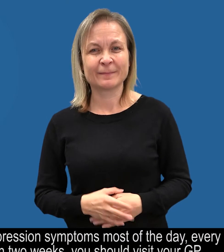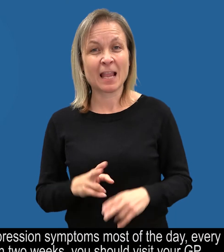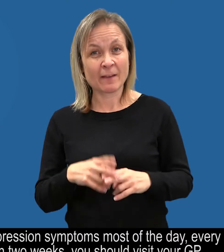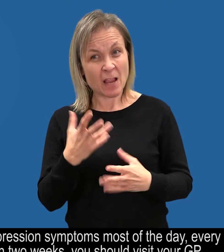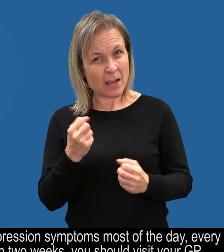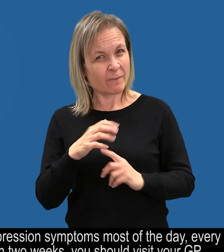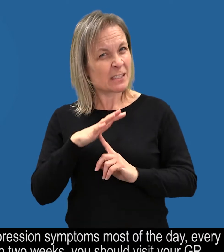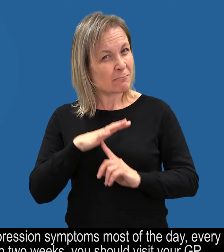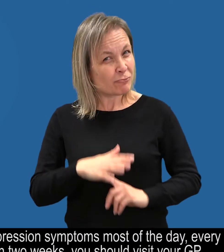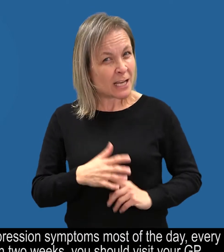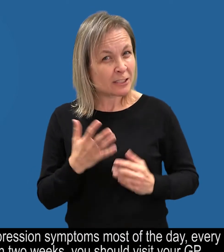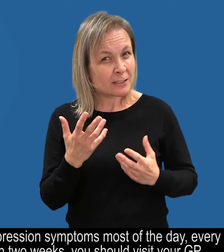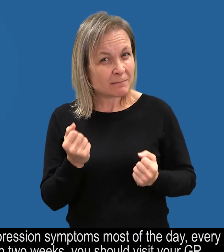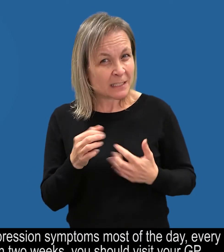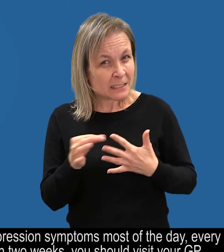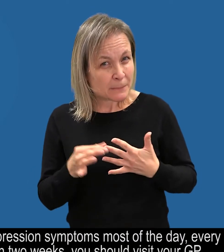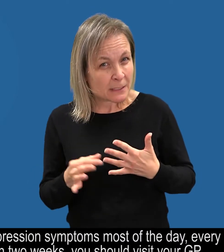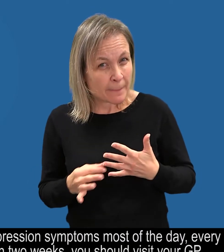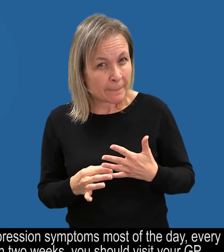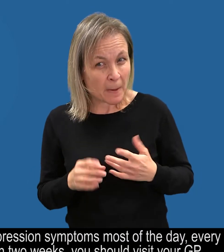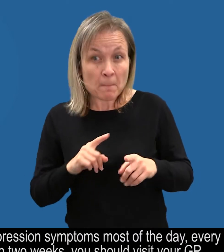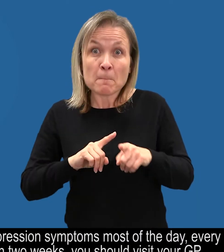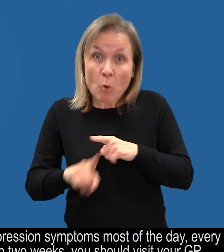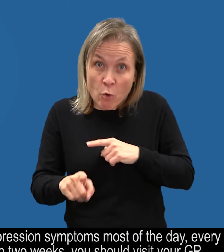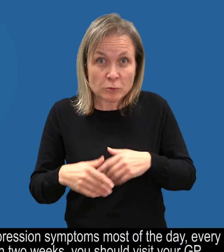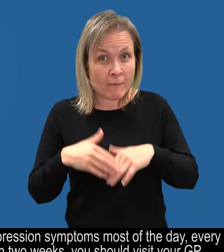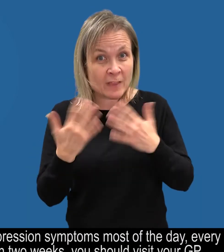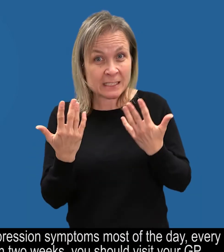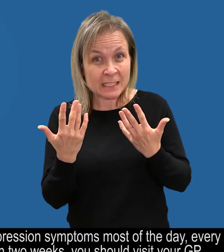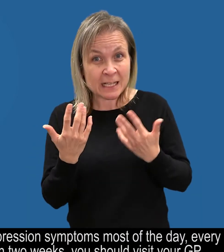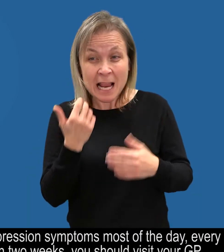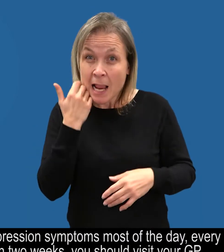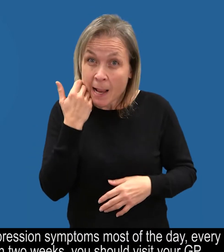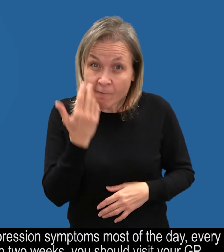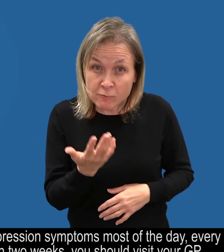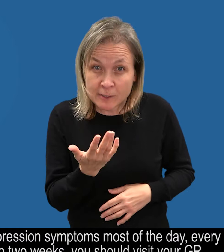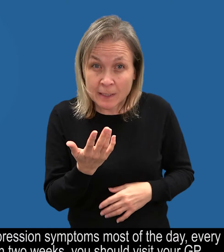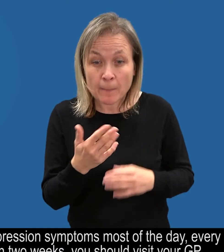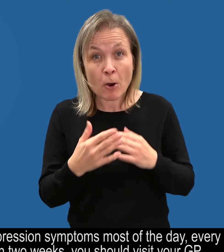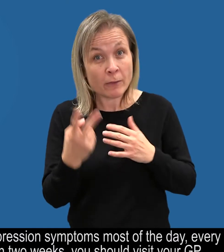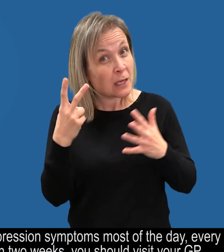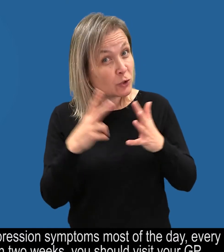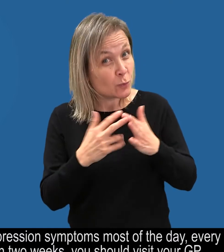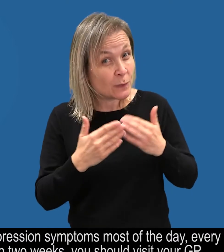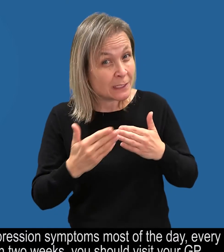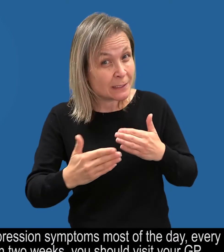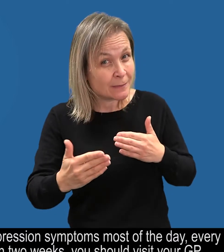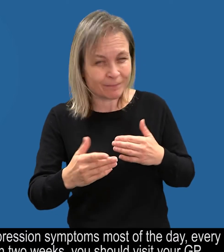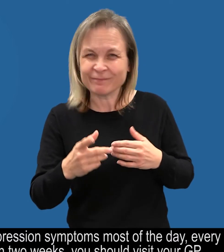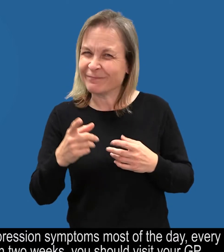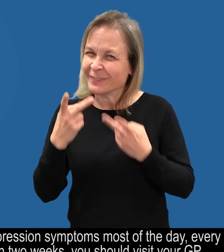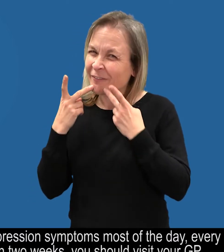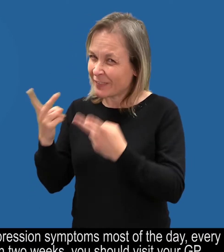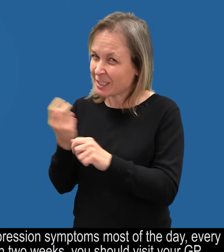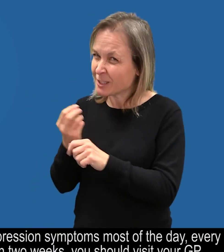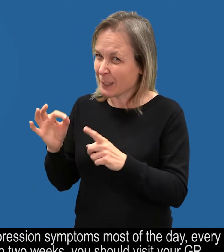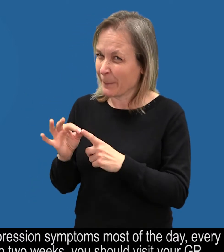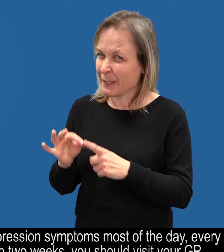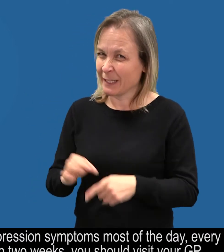If you experience depression symptoms most of the day, every day, for more than 2 weeks, you should visit your GP.